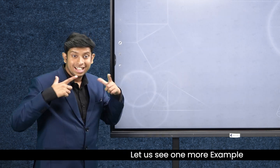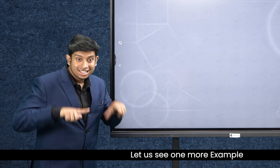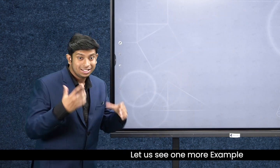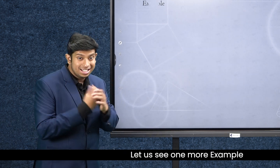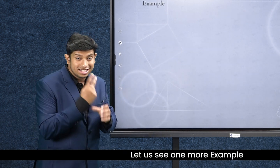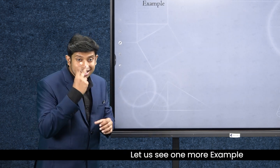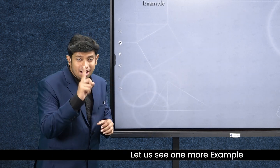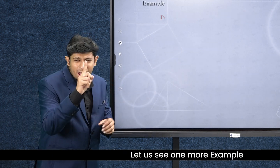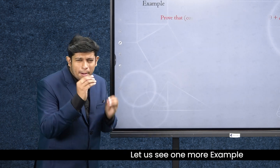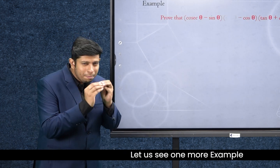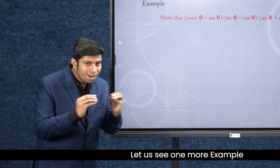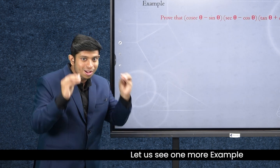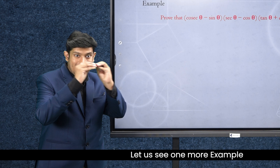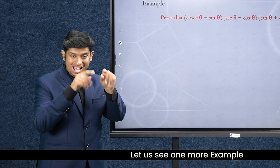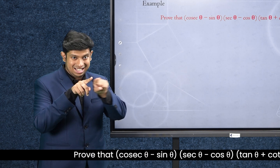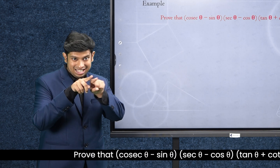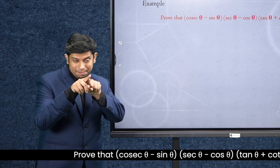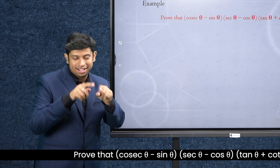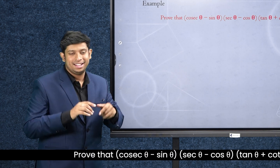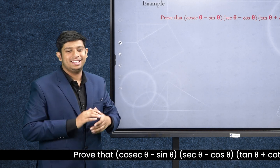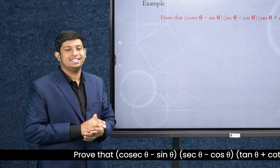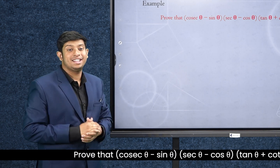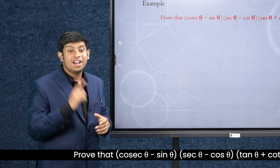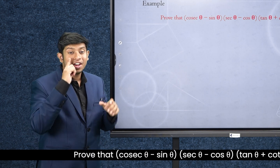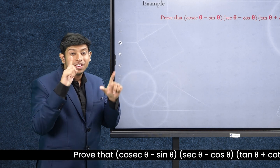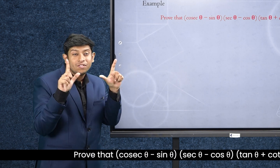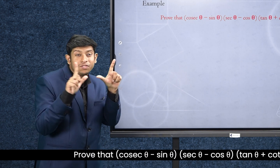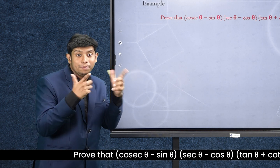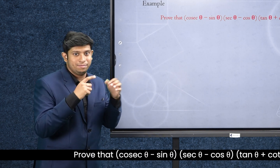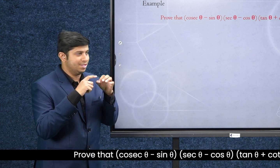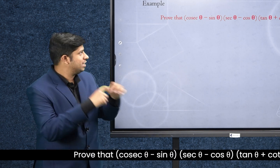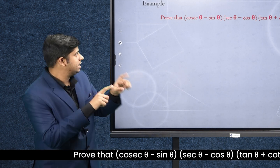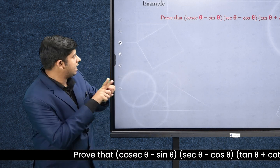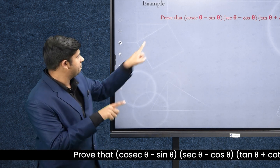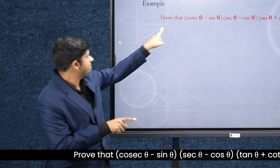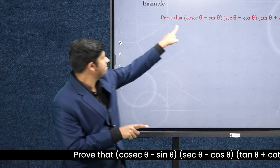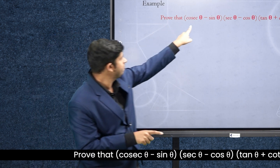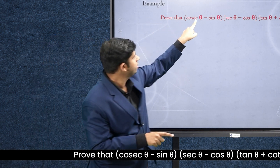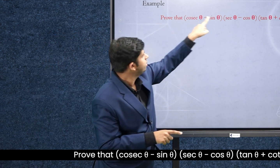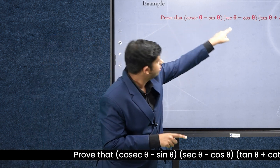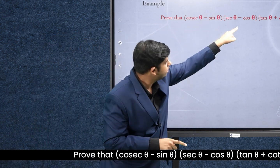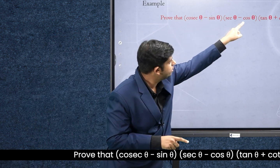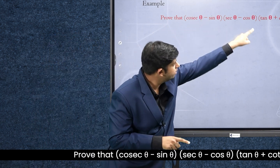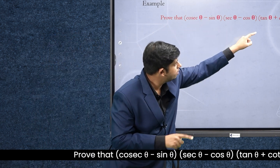Let us see one more example. Prove that cosecant theta minus sin theta into secant theta minus cos